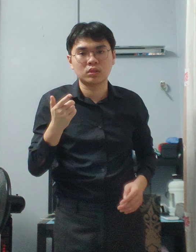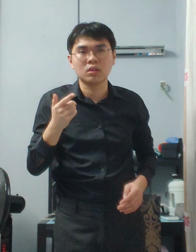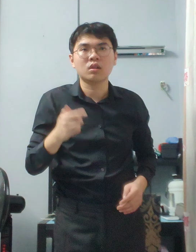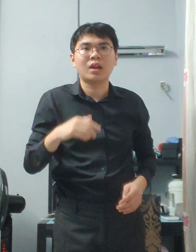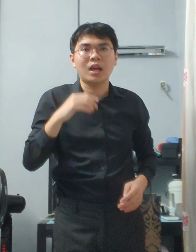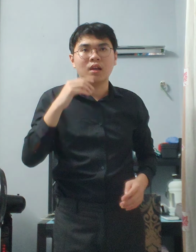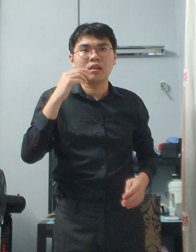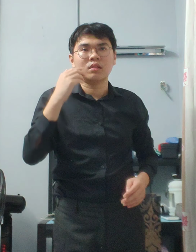Samsungs. This